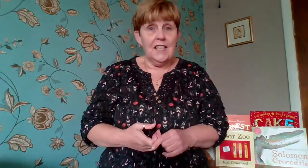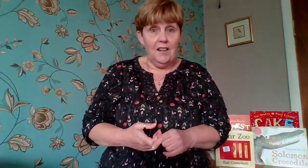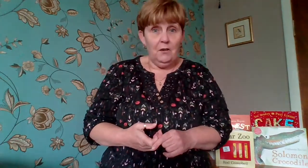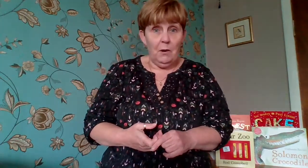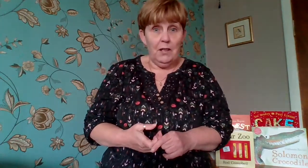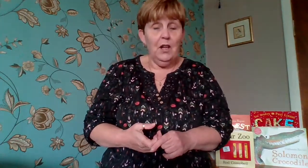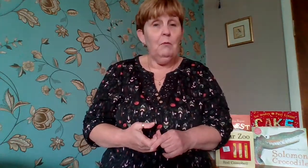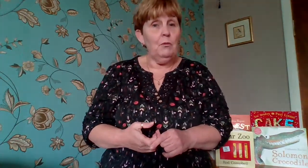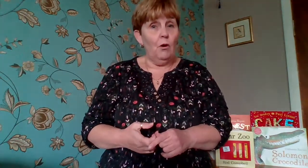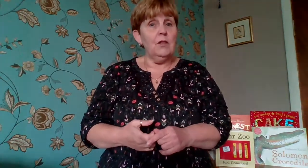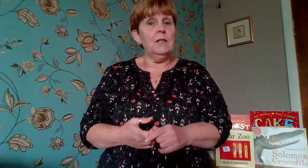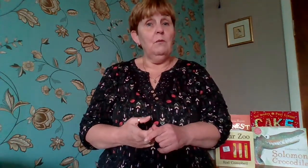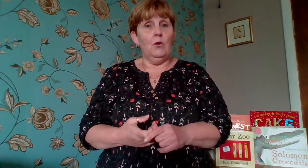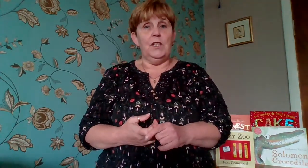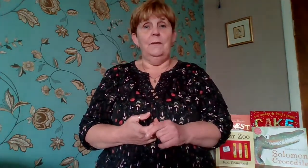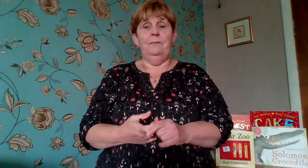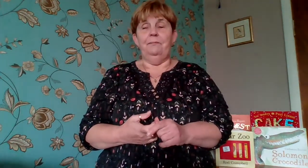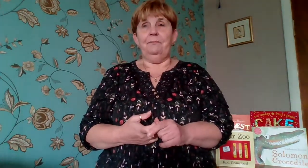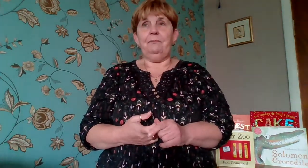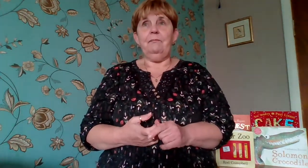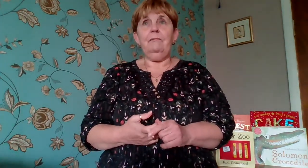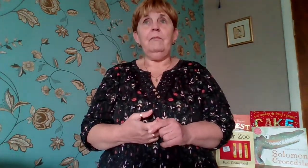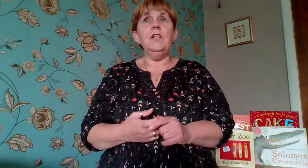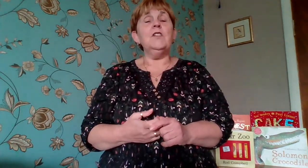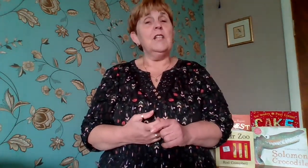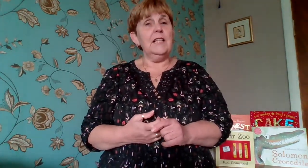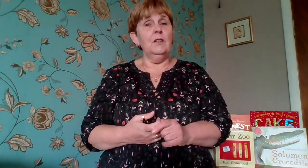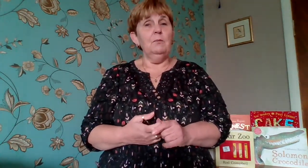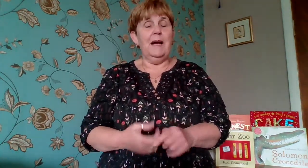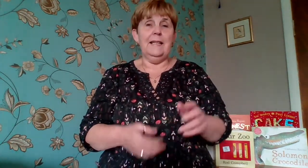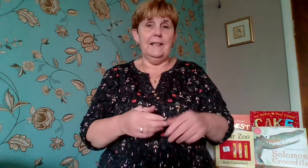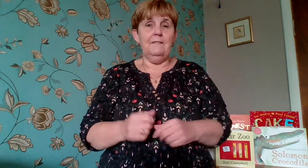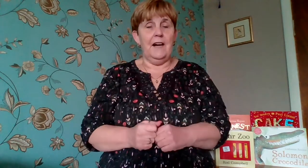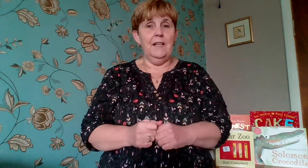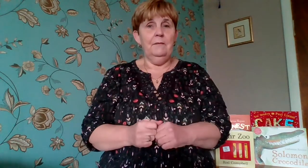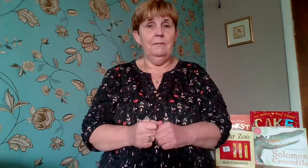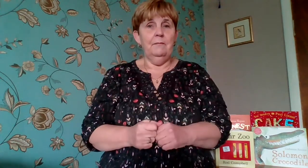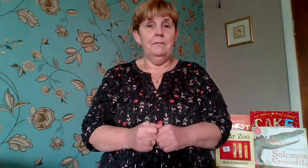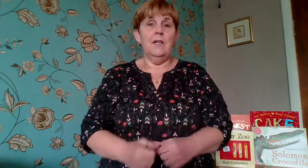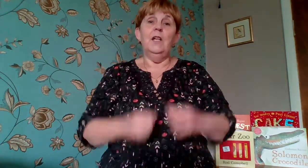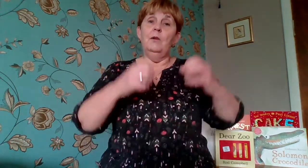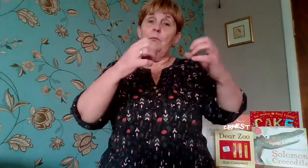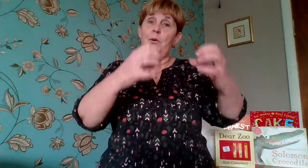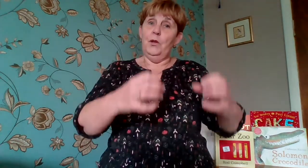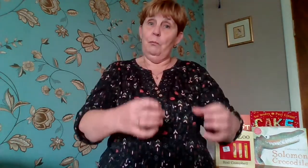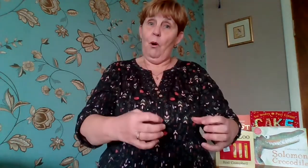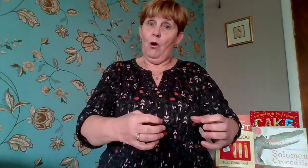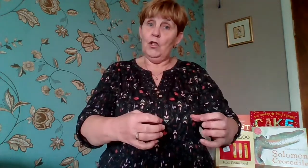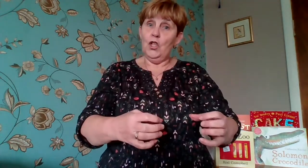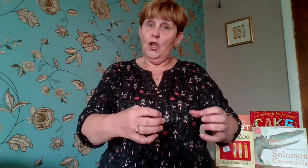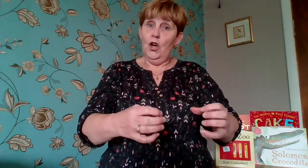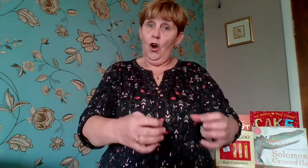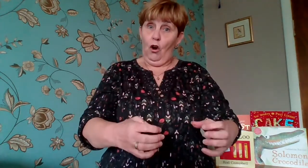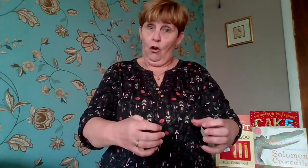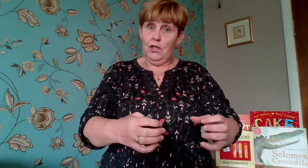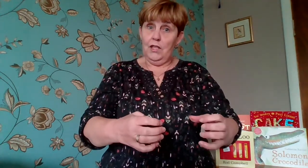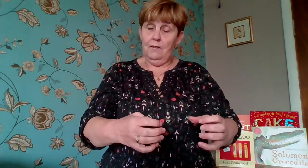another one brought some water. So the little old man lit the fire, put the pot onto the